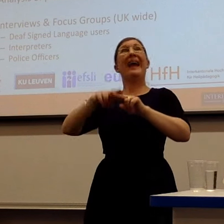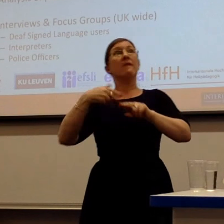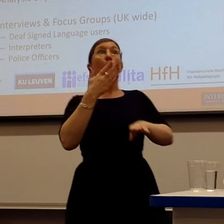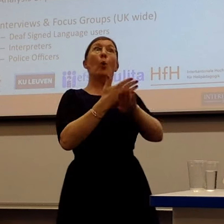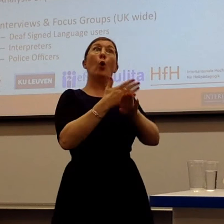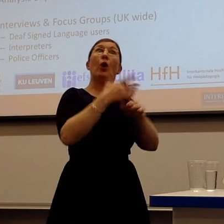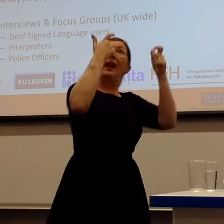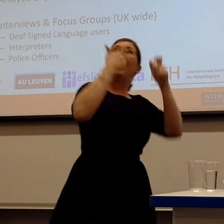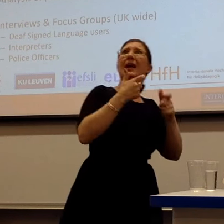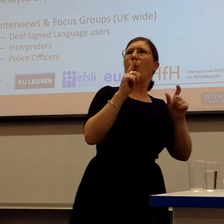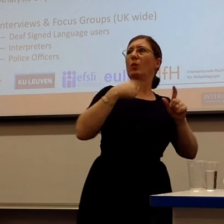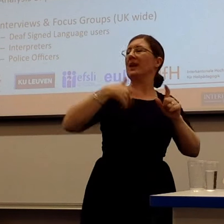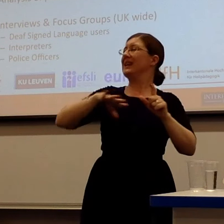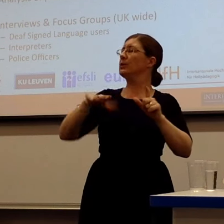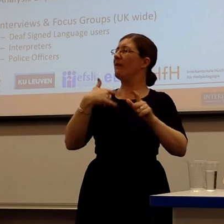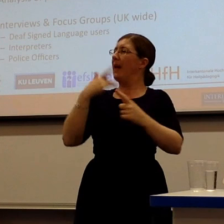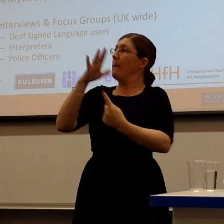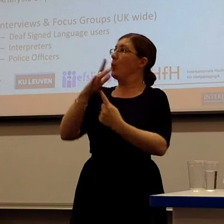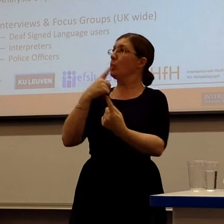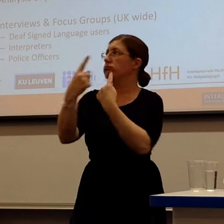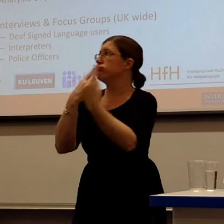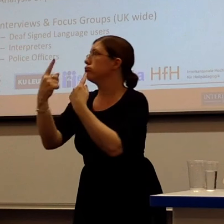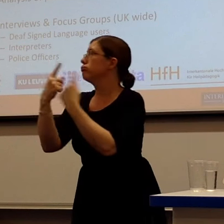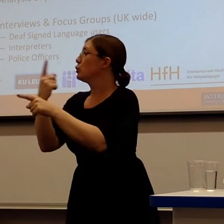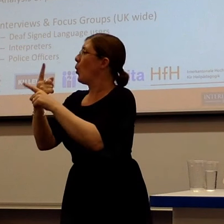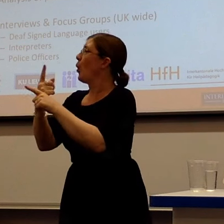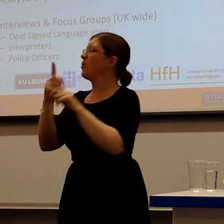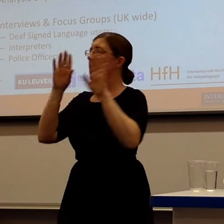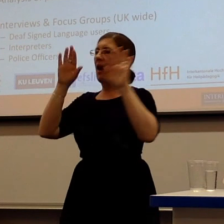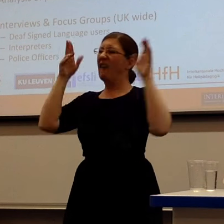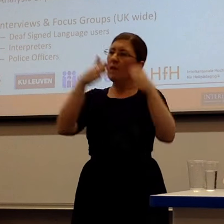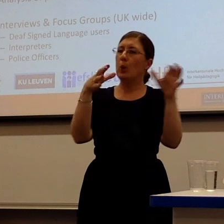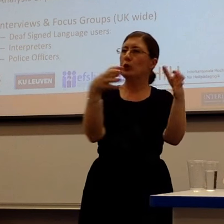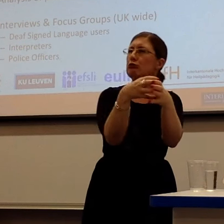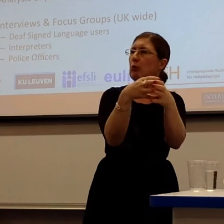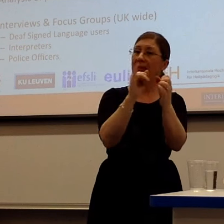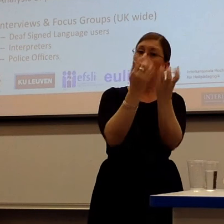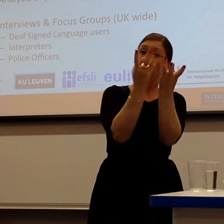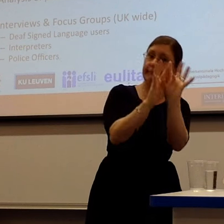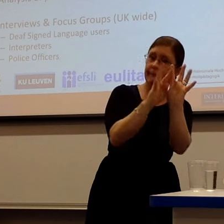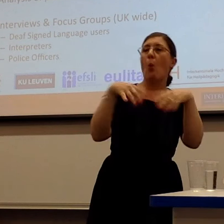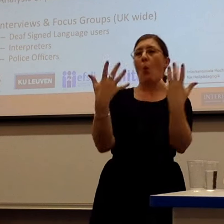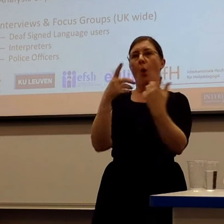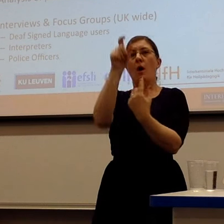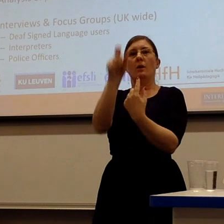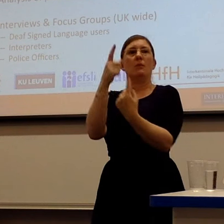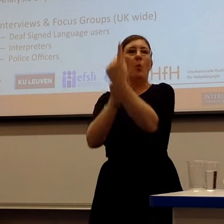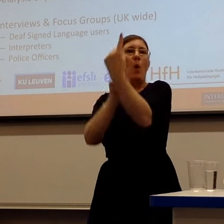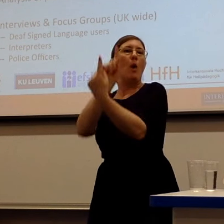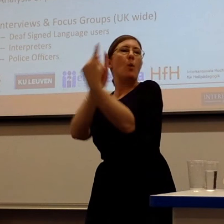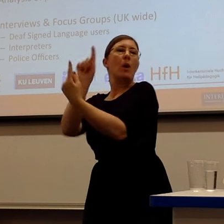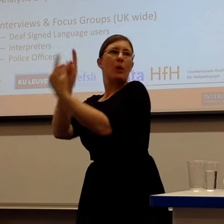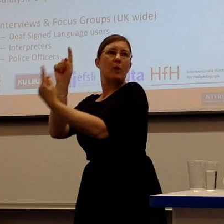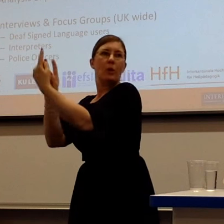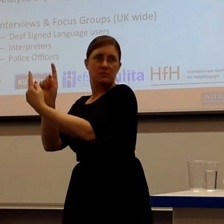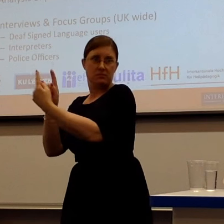working in that area and what they felt the needs were. So we felt that was really important as well, not just to have a survey, but to conduct focus groups or interviews